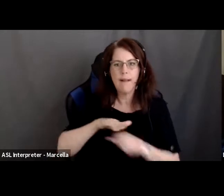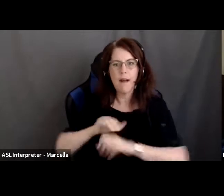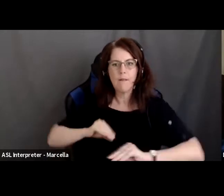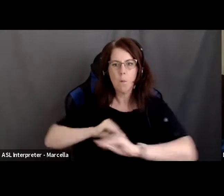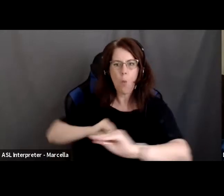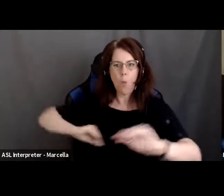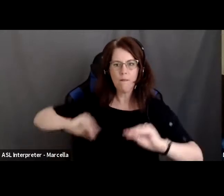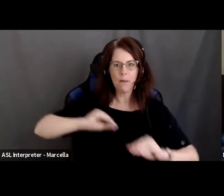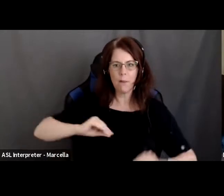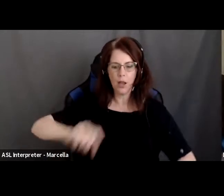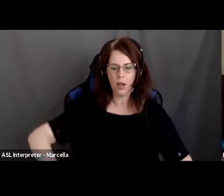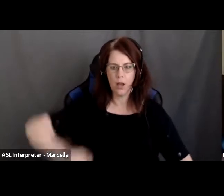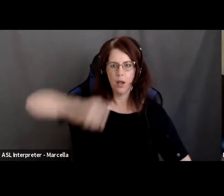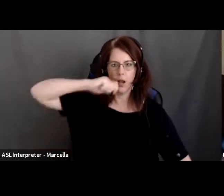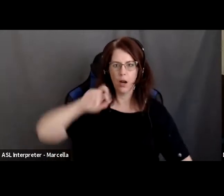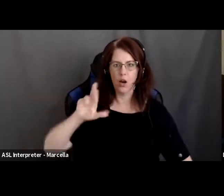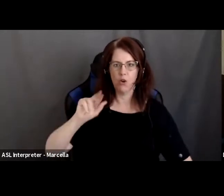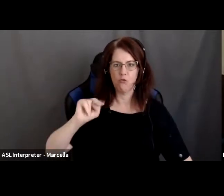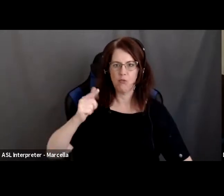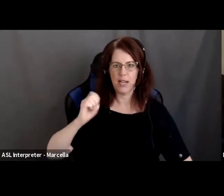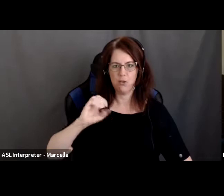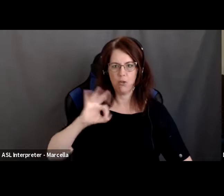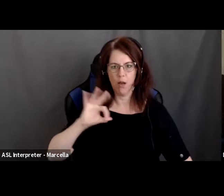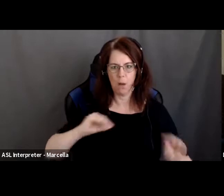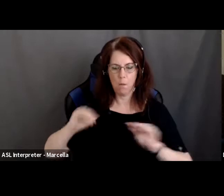can't get the food there. It's falling off.